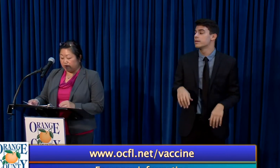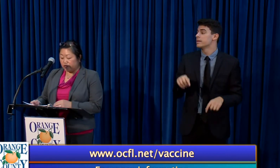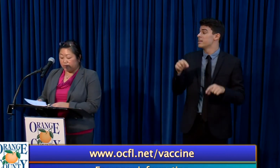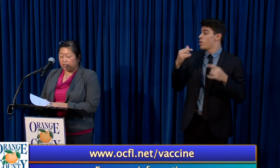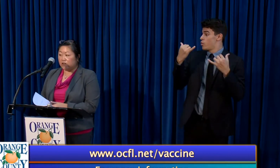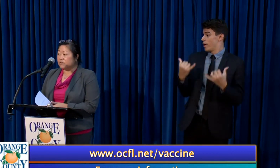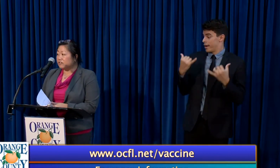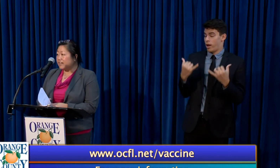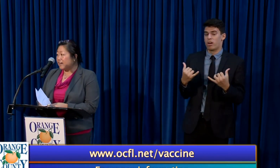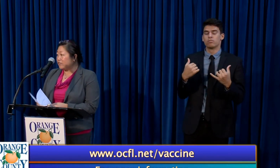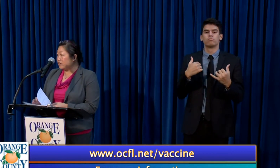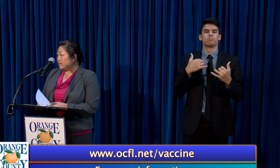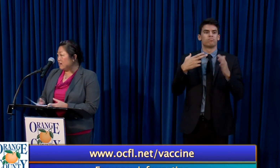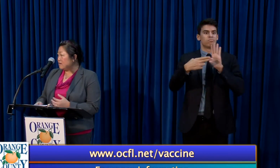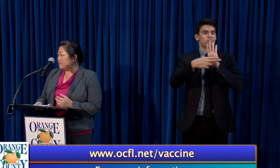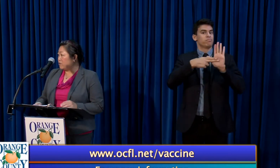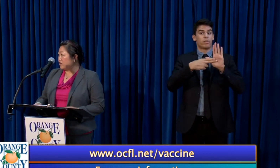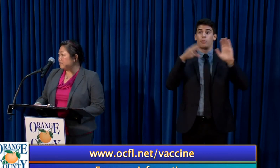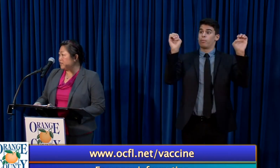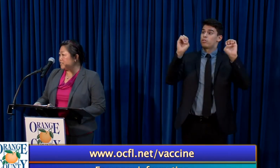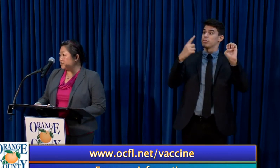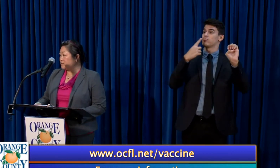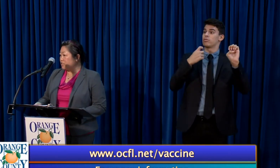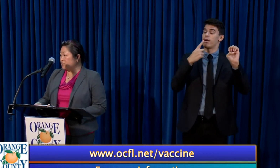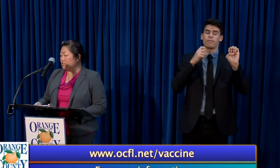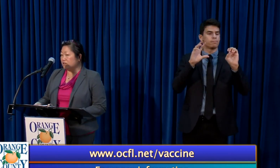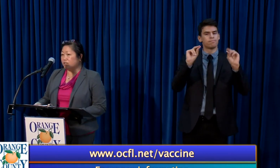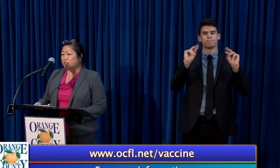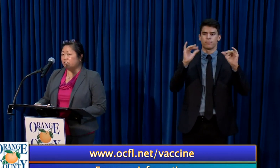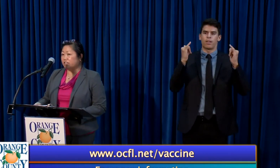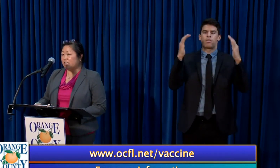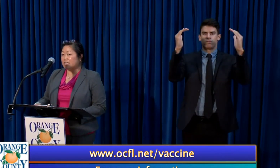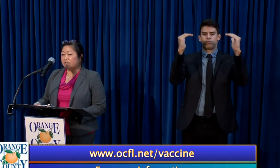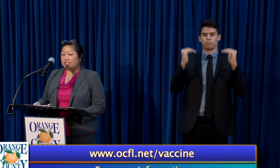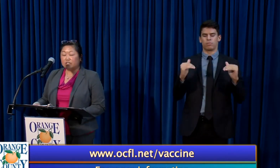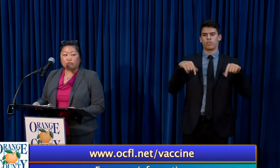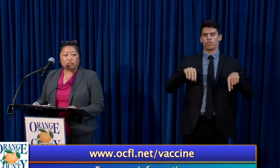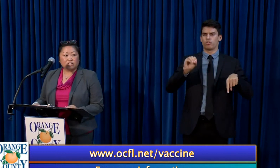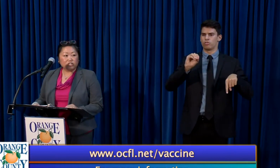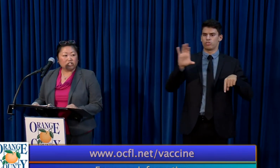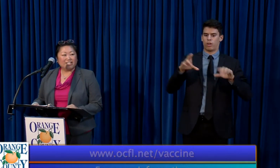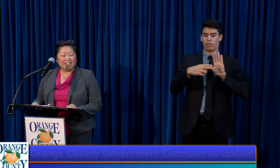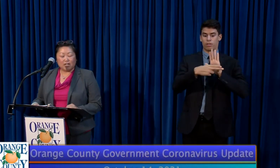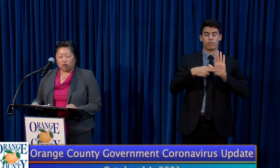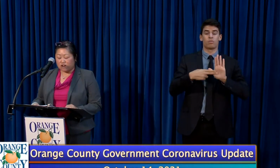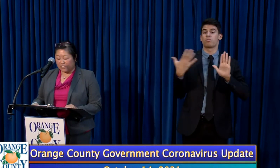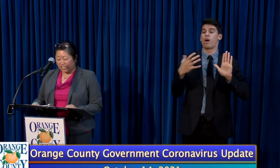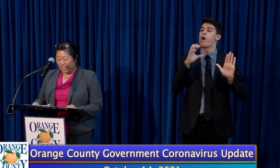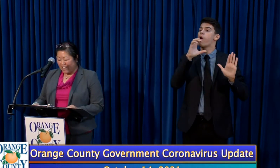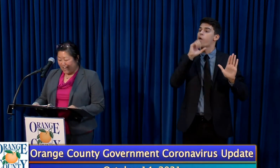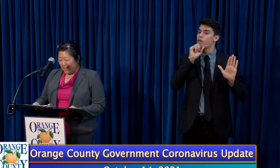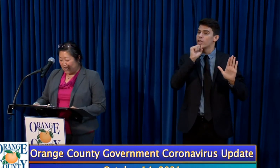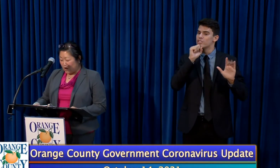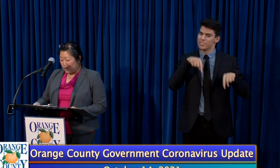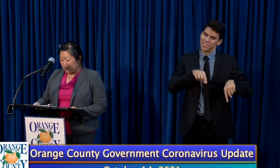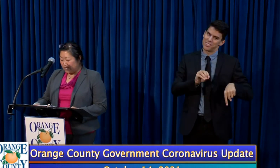been moved to a lower category for community transmission. So we are currently classified as orange, which means